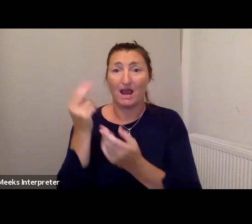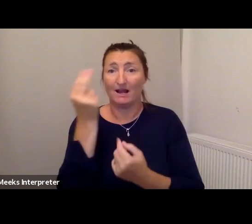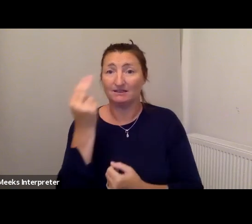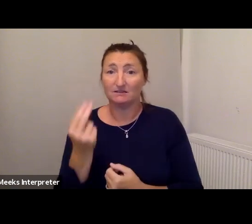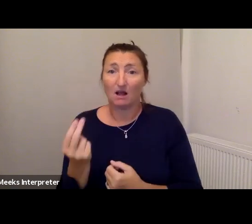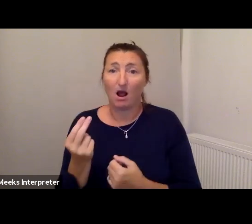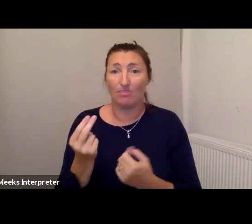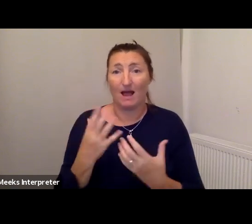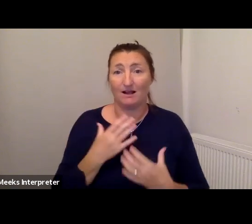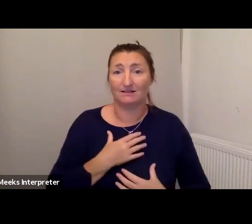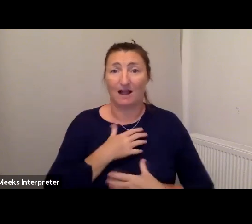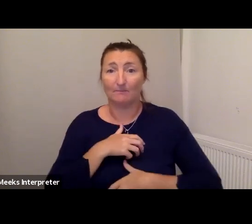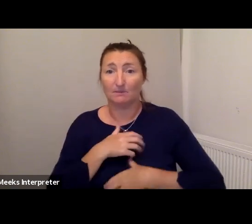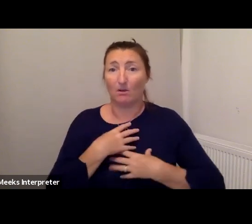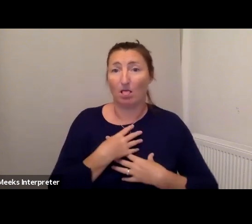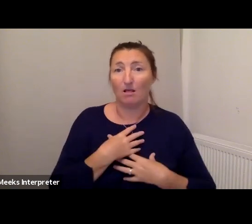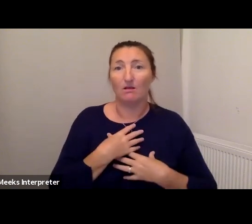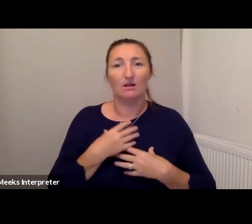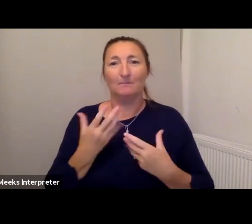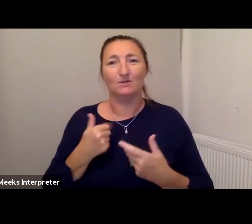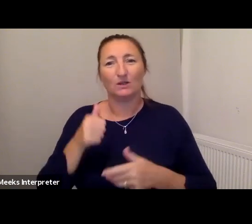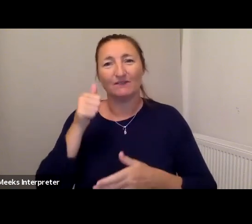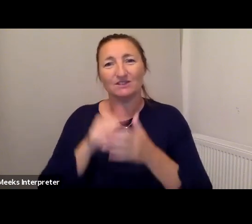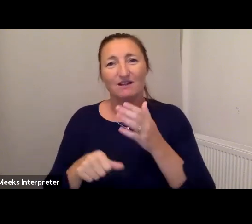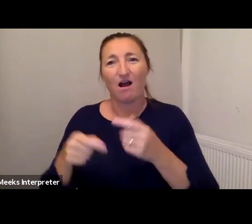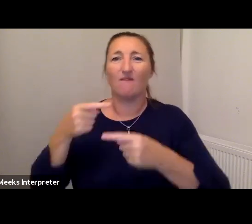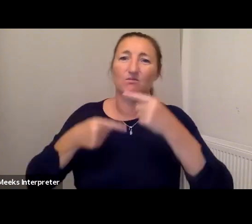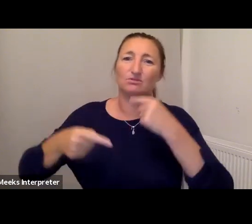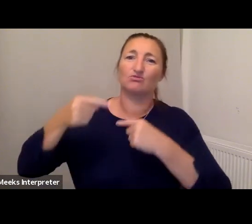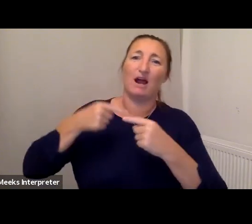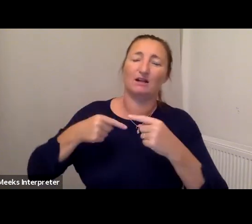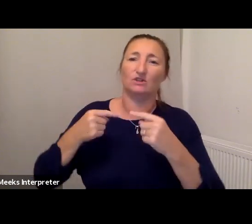it means that innovation doesn't have to start from scratch all over again.